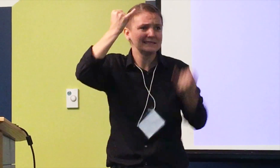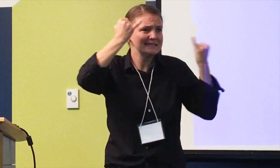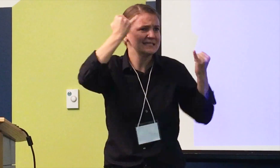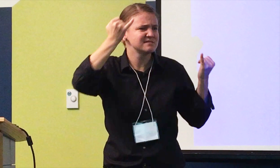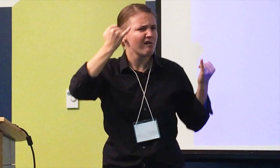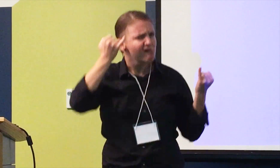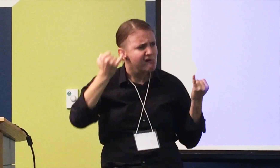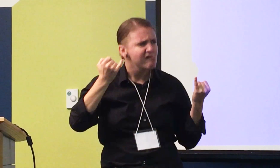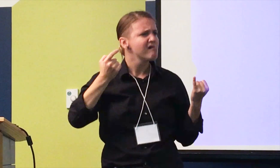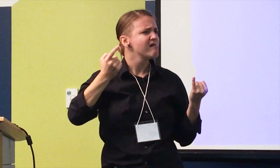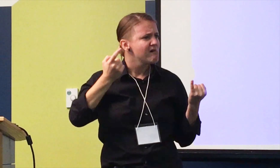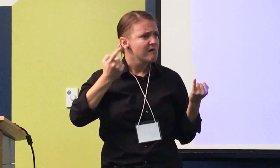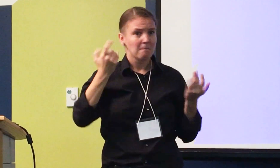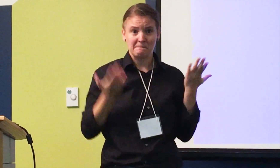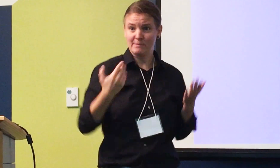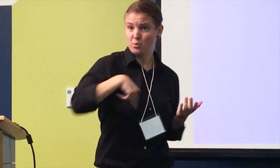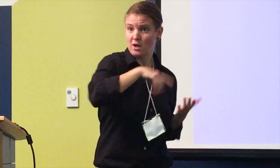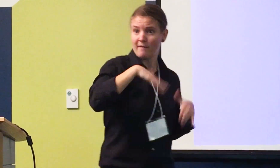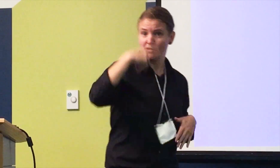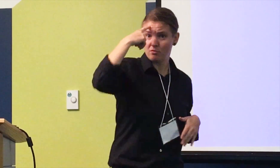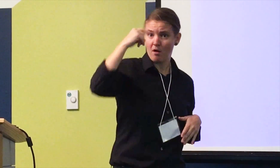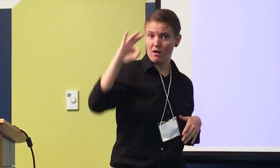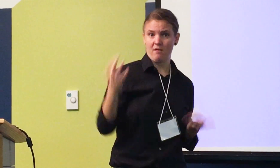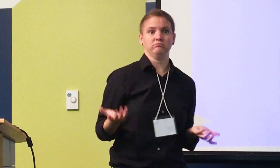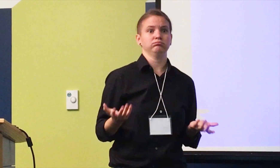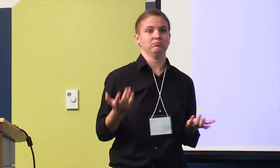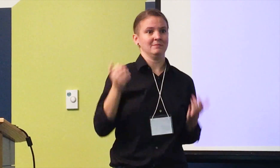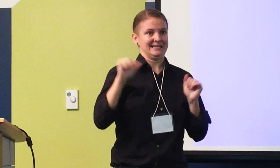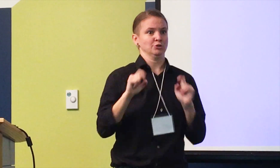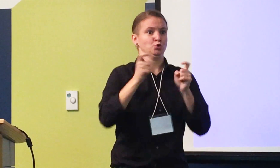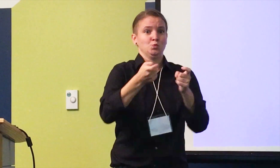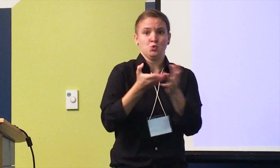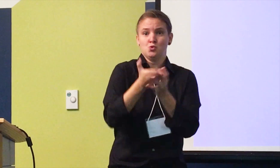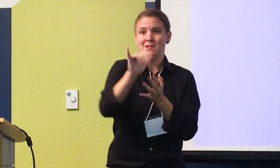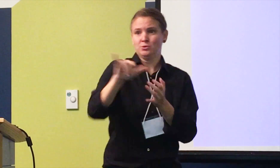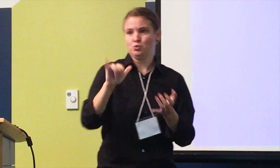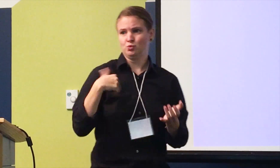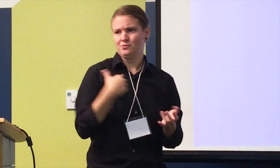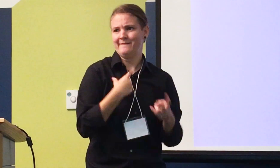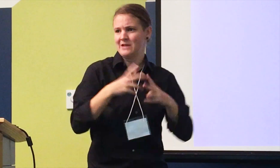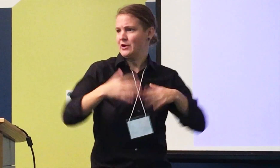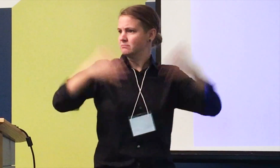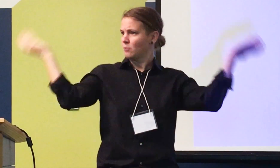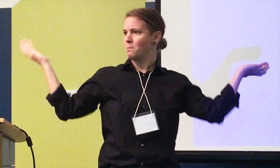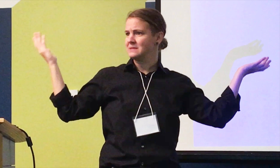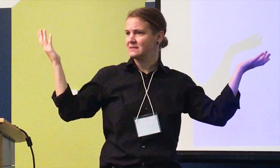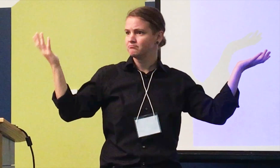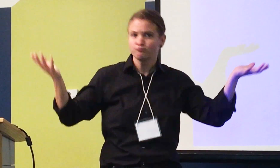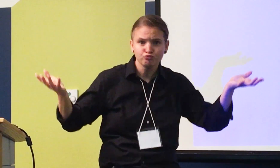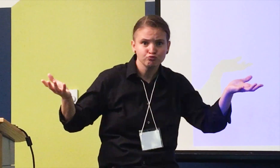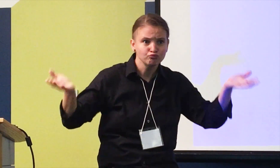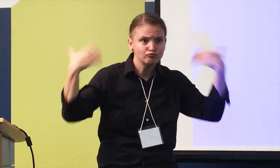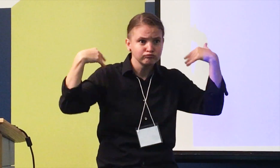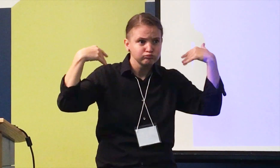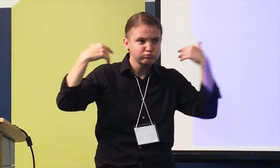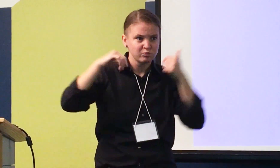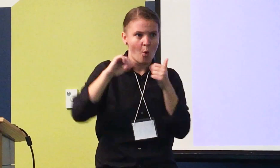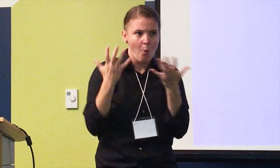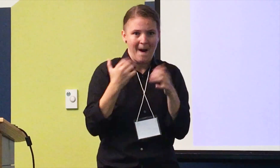could probably even think outside the box. There are many ways that we haven't even imagined that folks could contribute to ASL CLEAR, or many